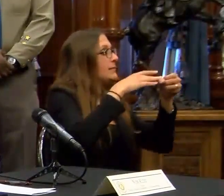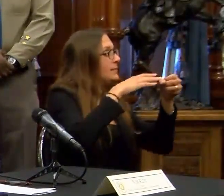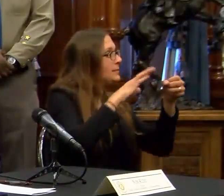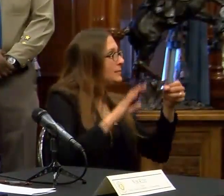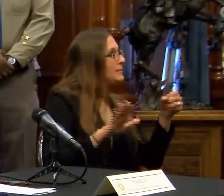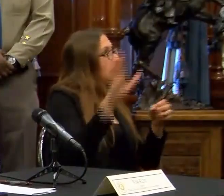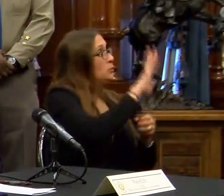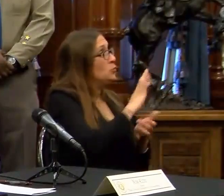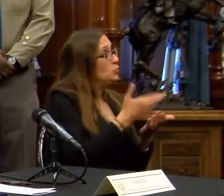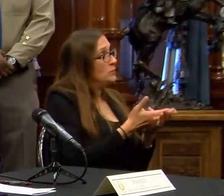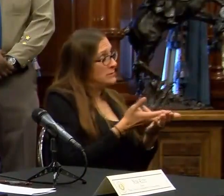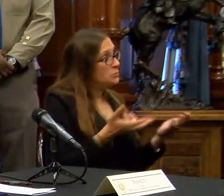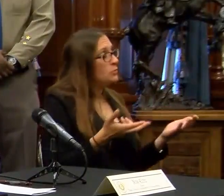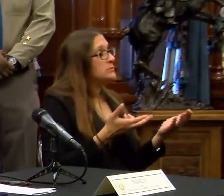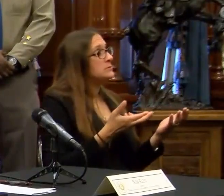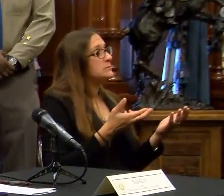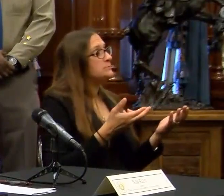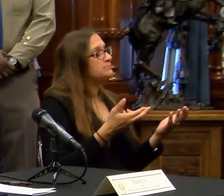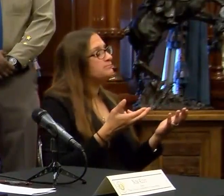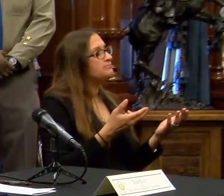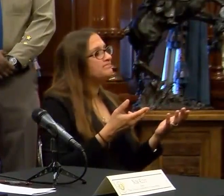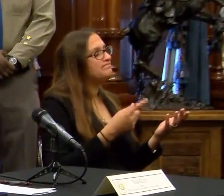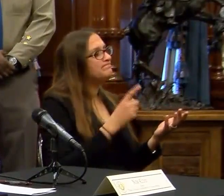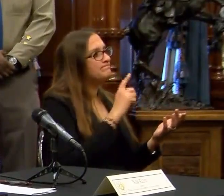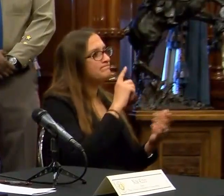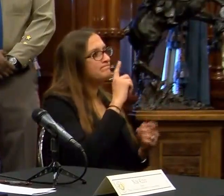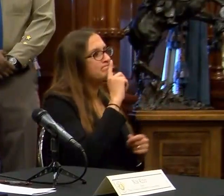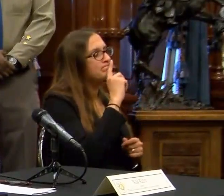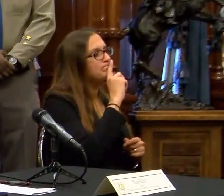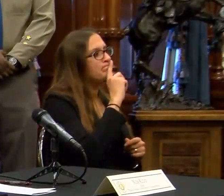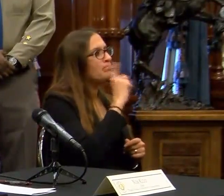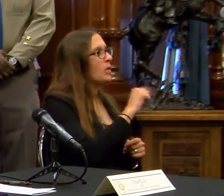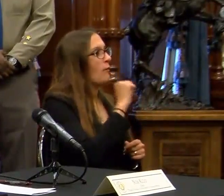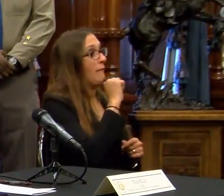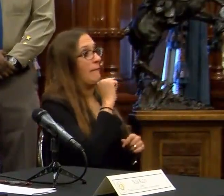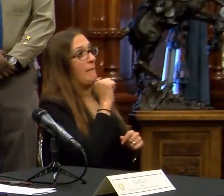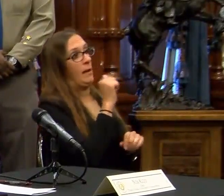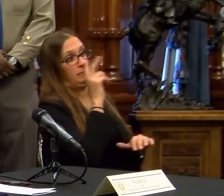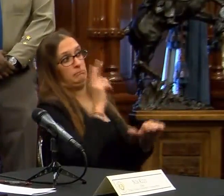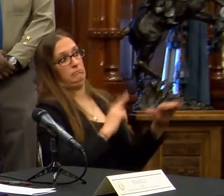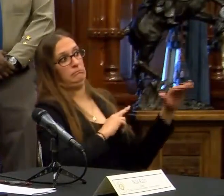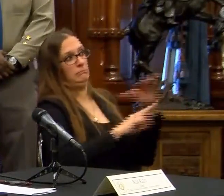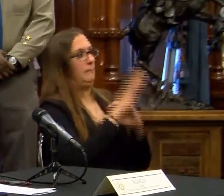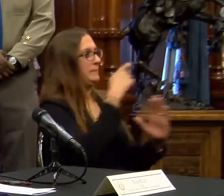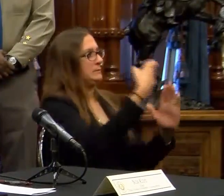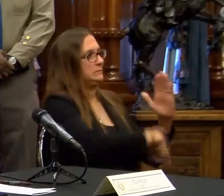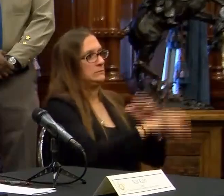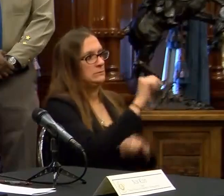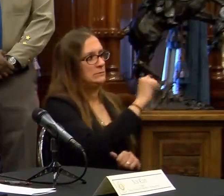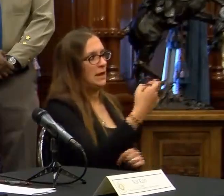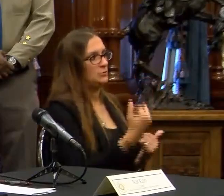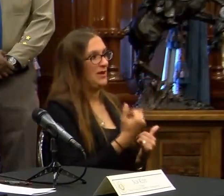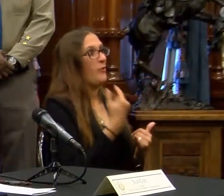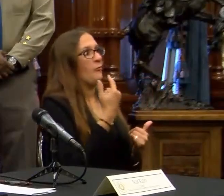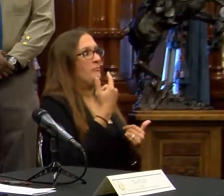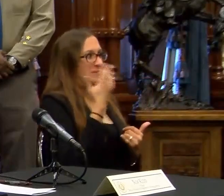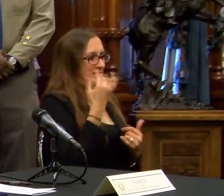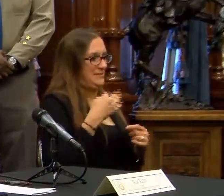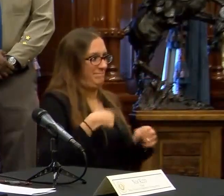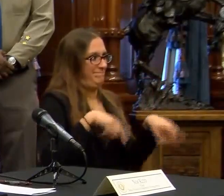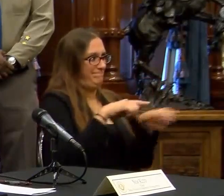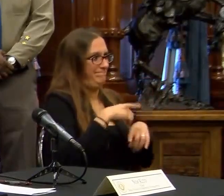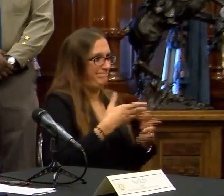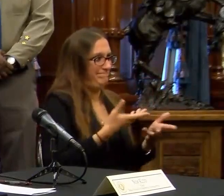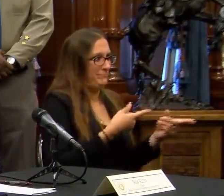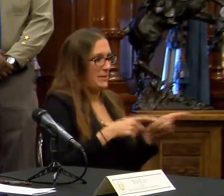their resources are not foreseeably going to be taxed right now for these reasons.